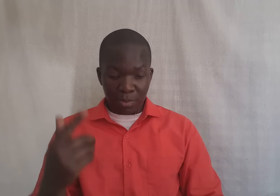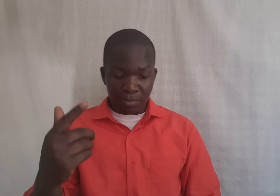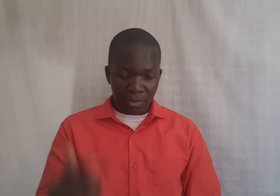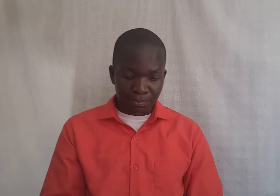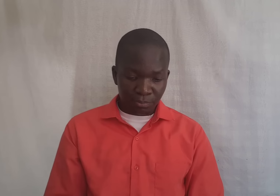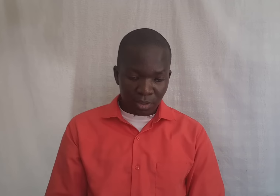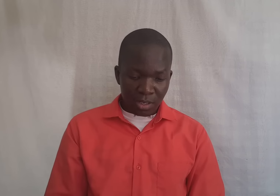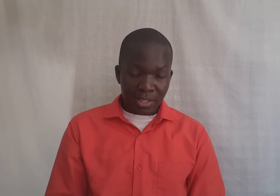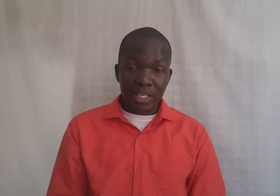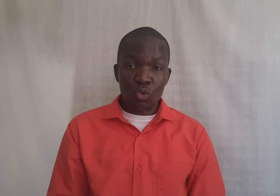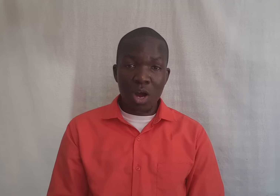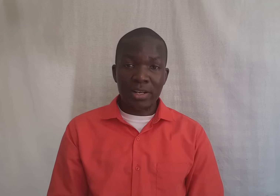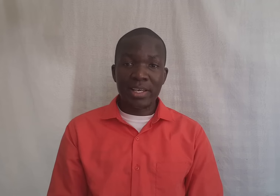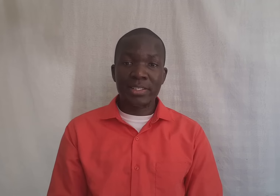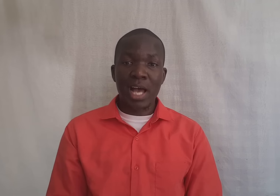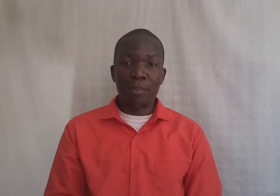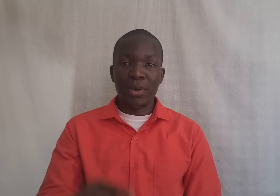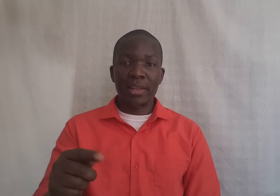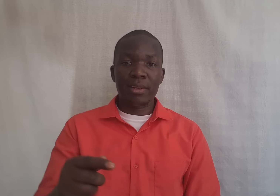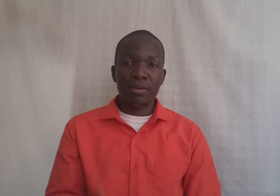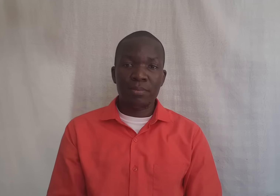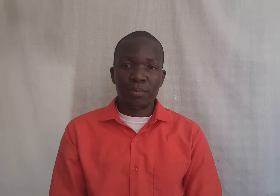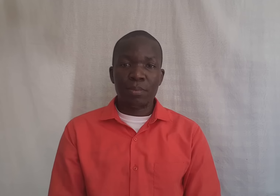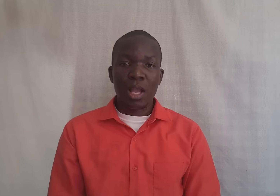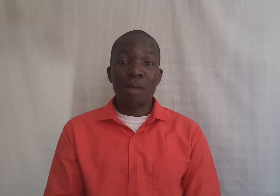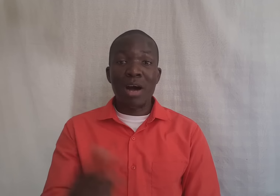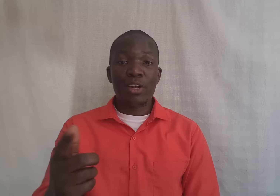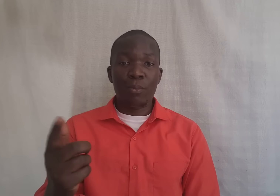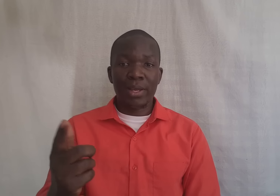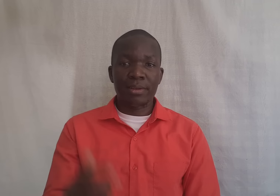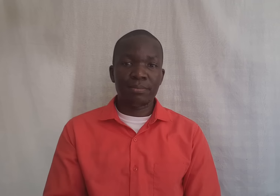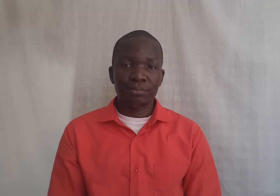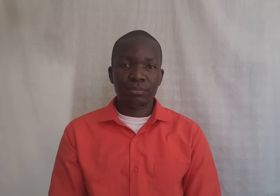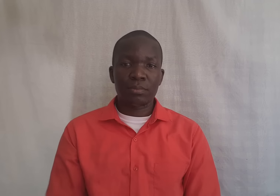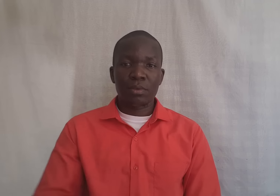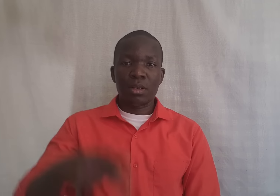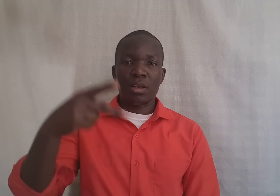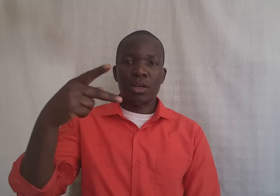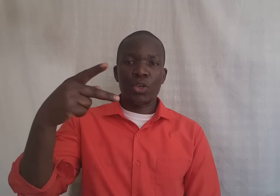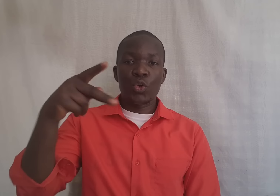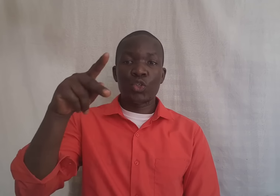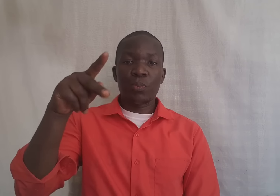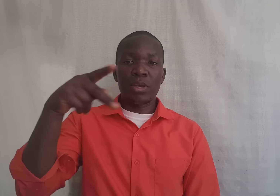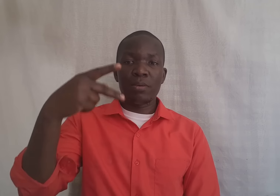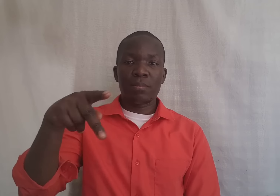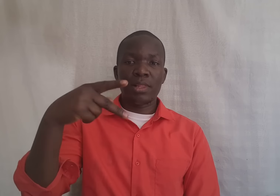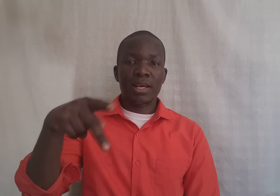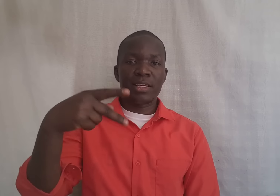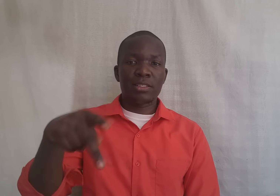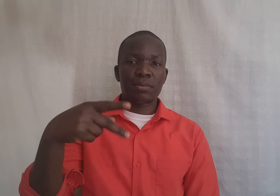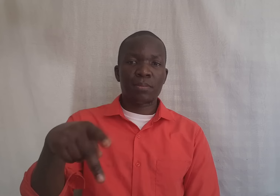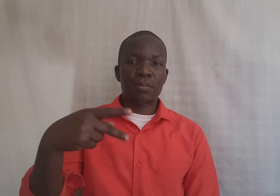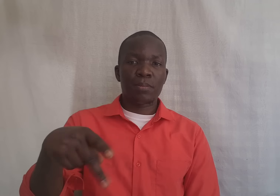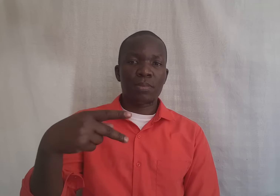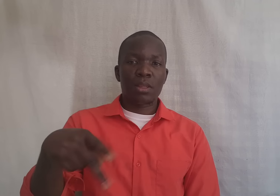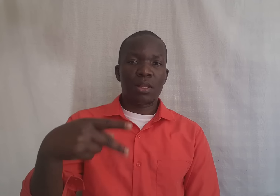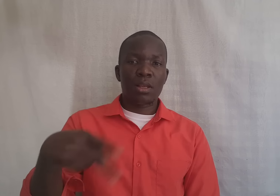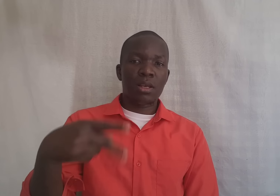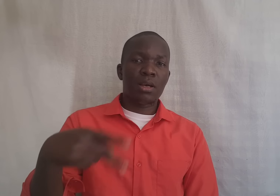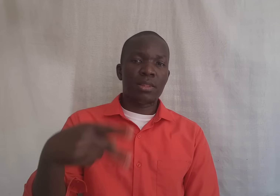paper. The next one is a pen. A biro pen. You use P like this.